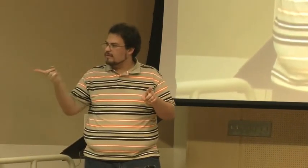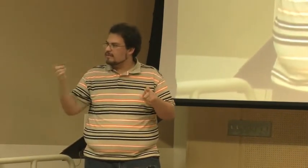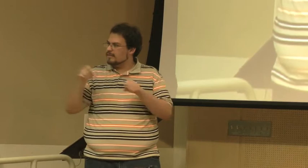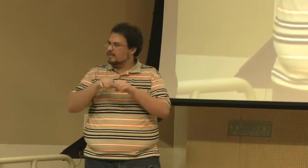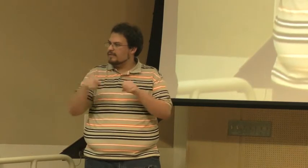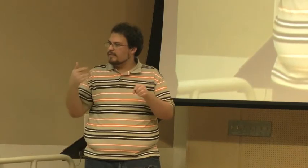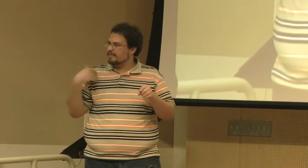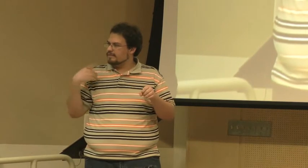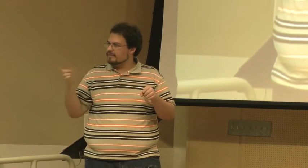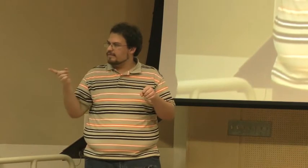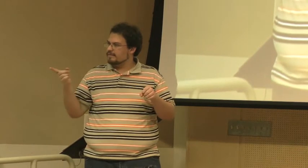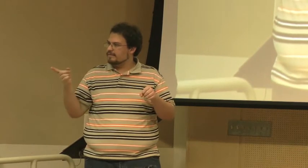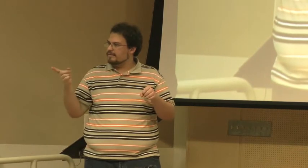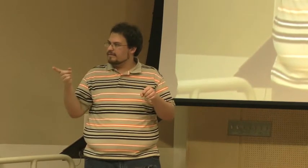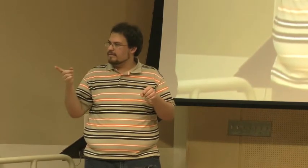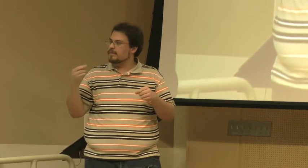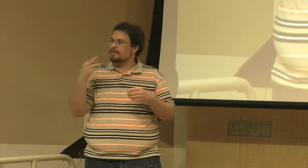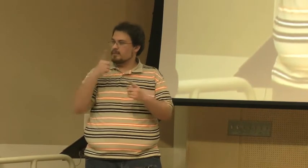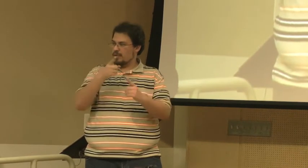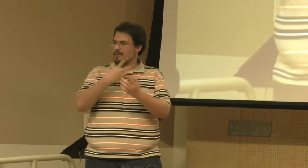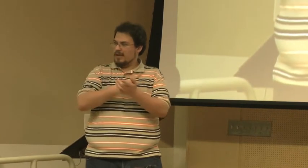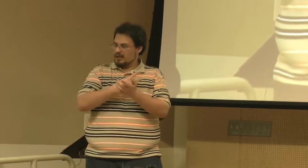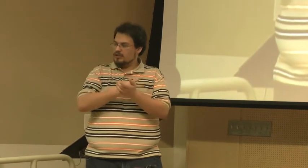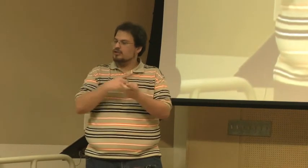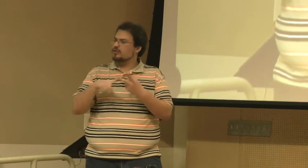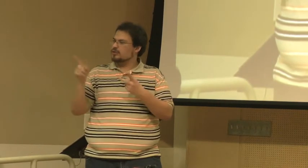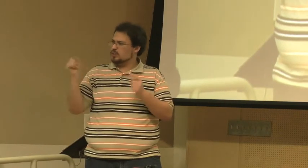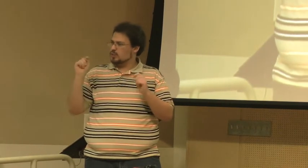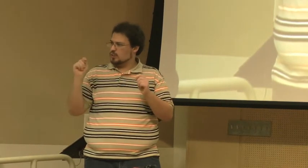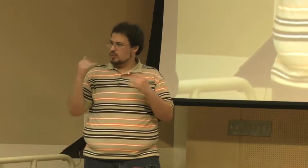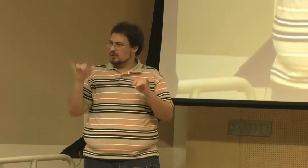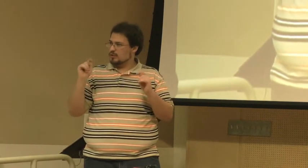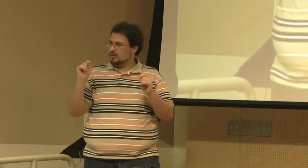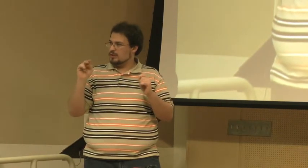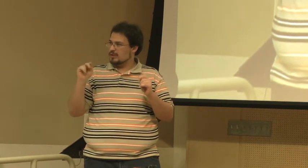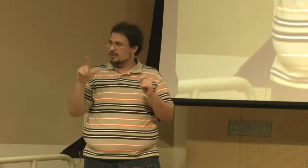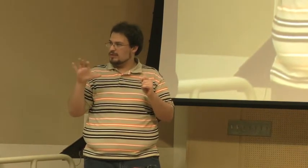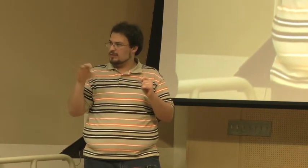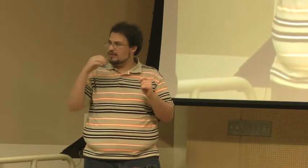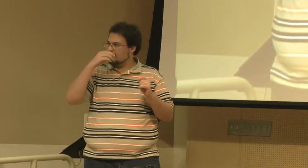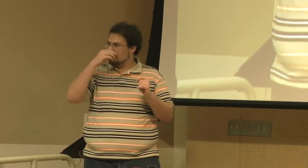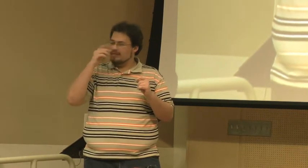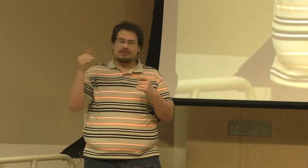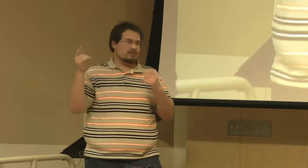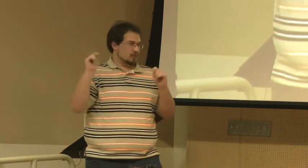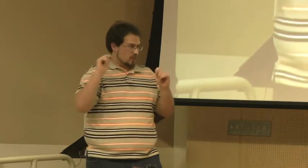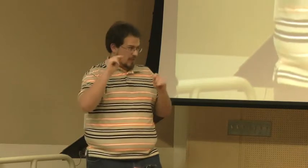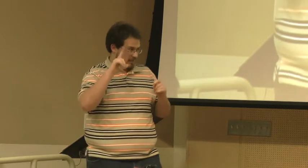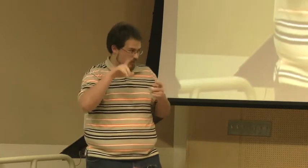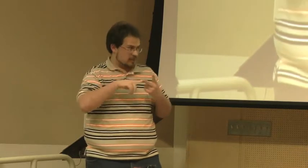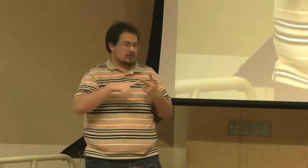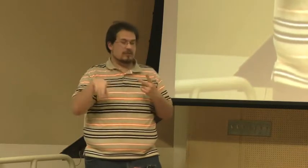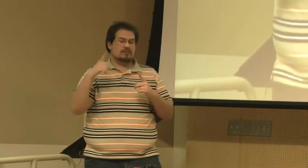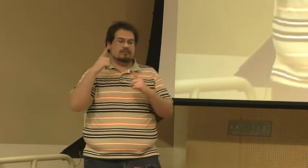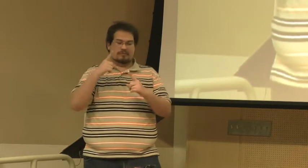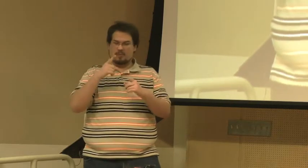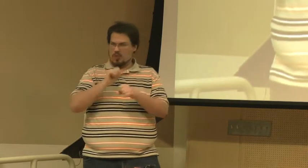add. What degree do you have? Right now I'm working on my teaching in English. All right, so we have a tutor